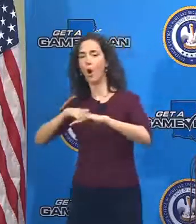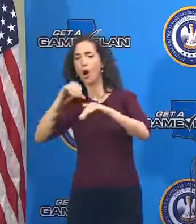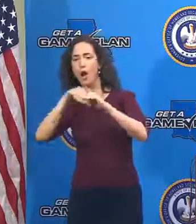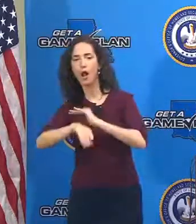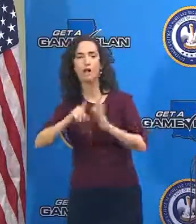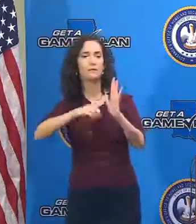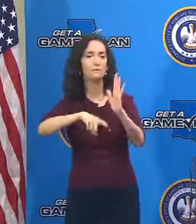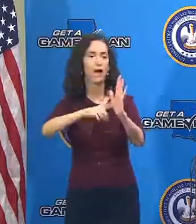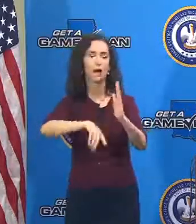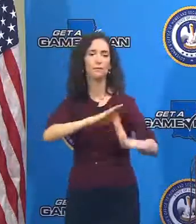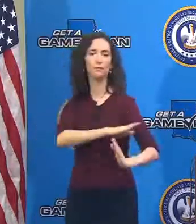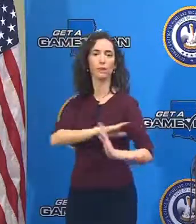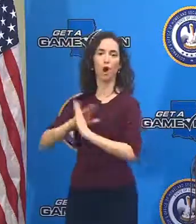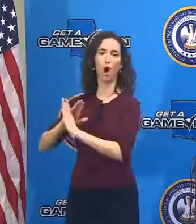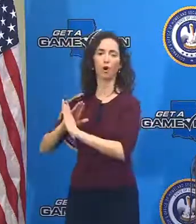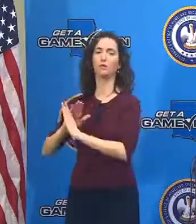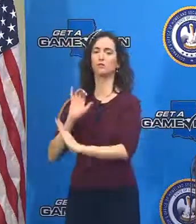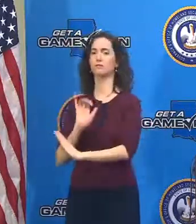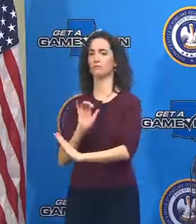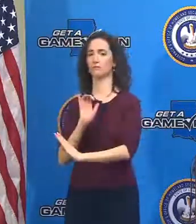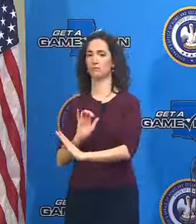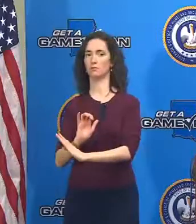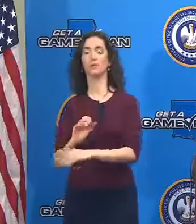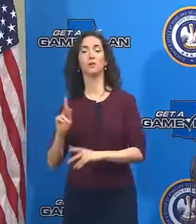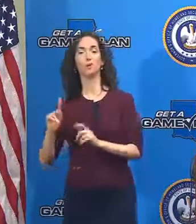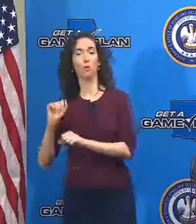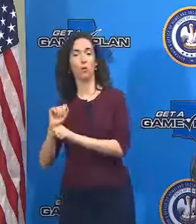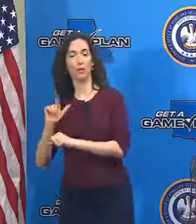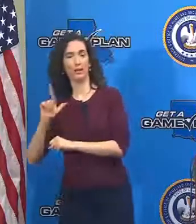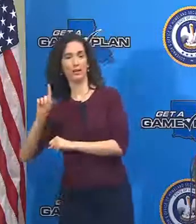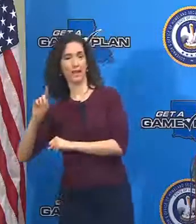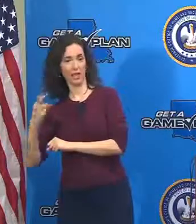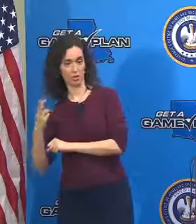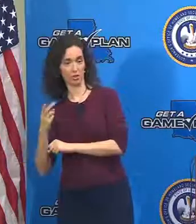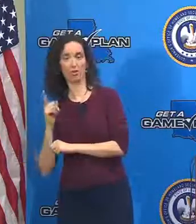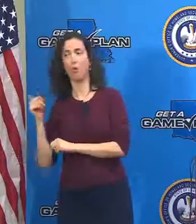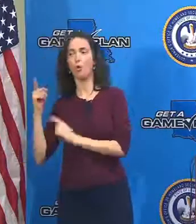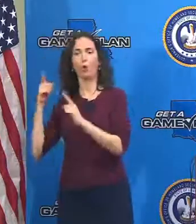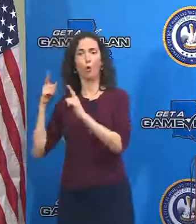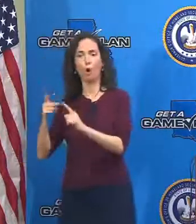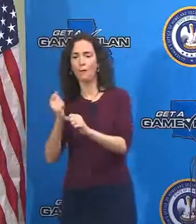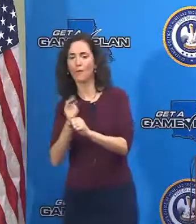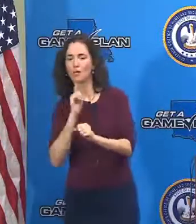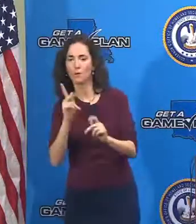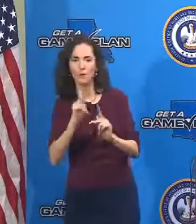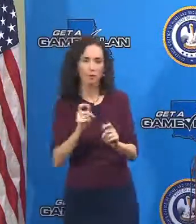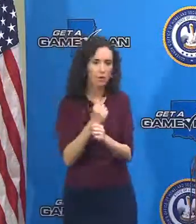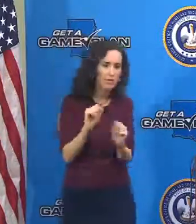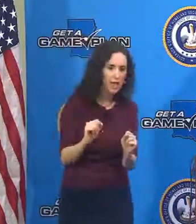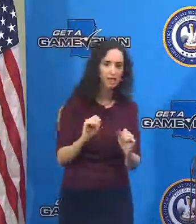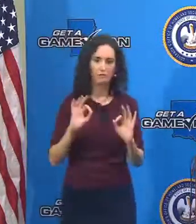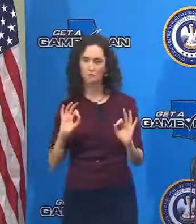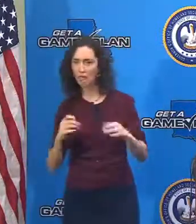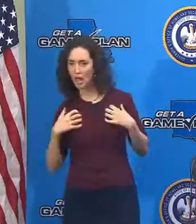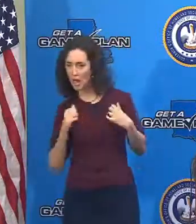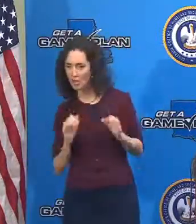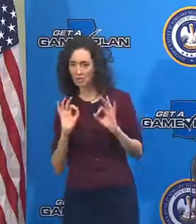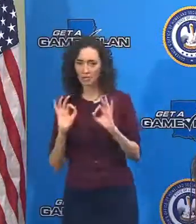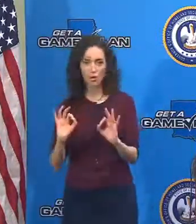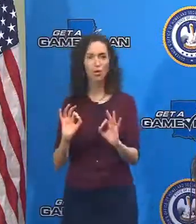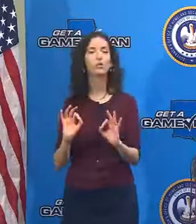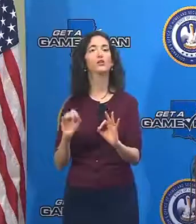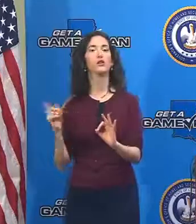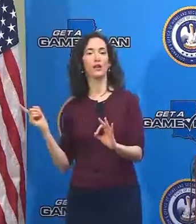inspections and surveys. LDH employees involved in ascertaining the safety and the welfare of residents were